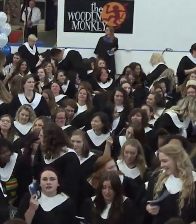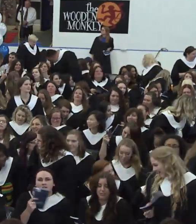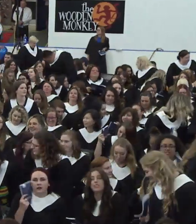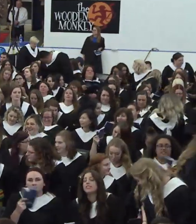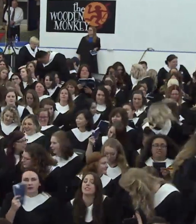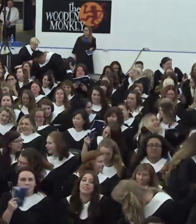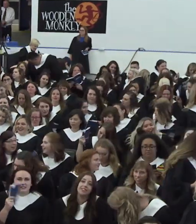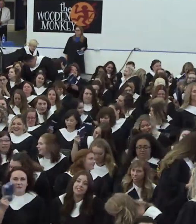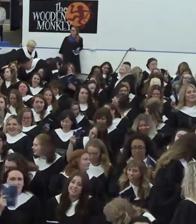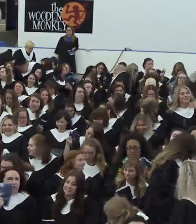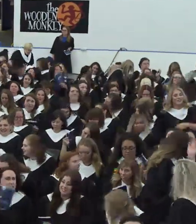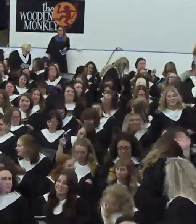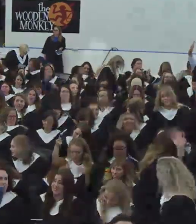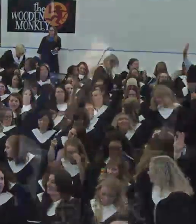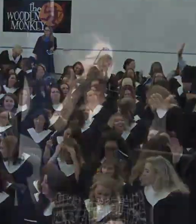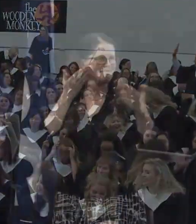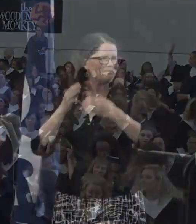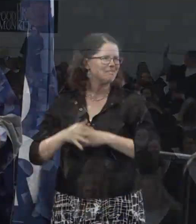Thank you.